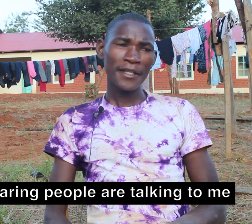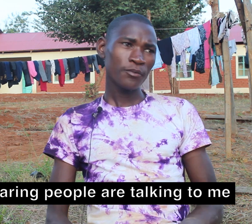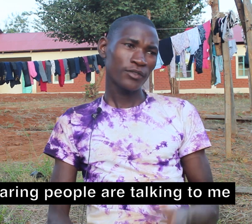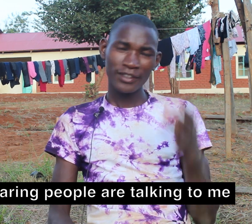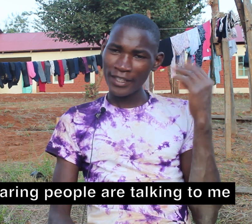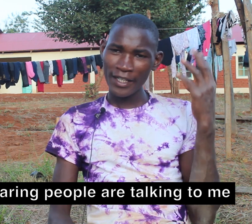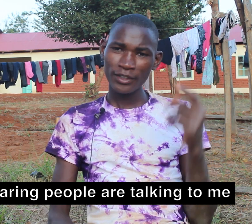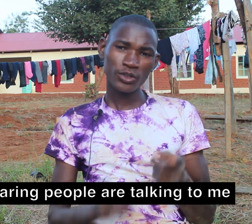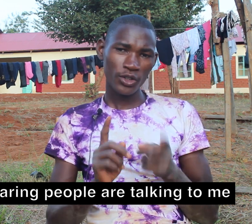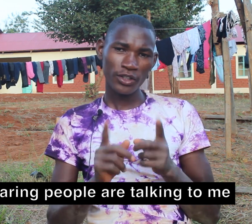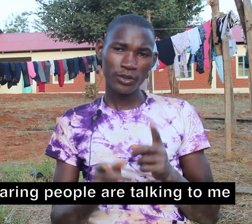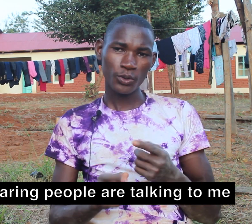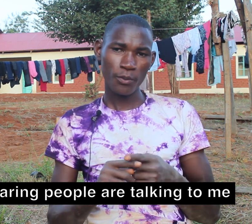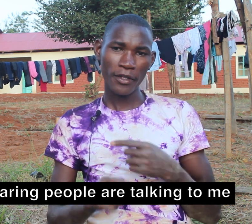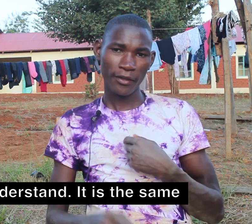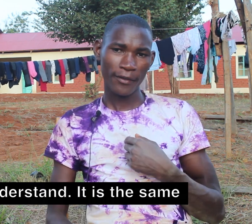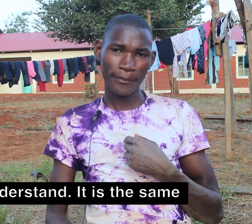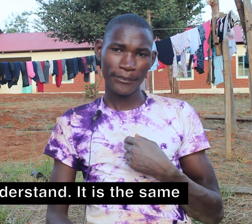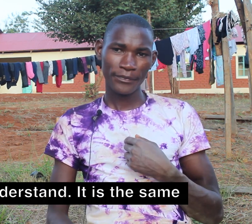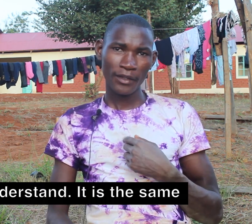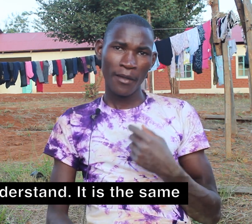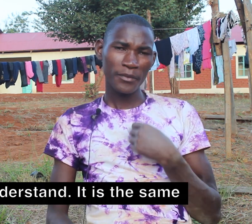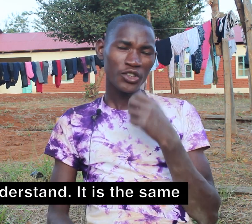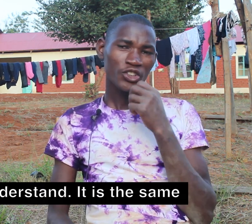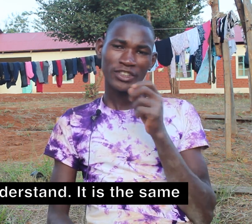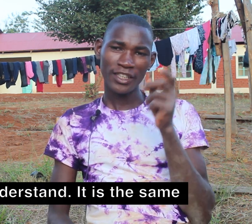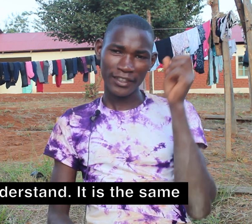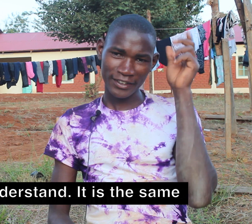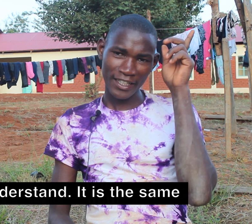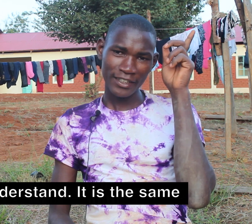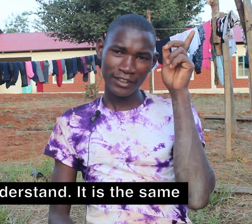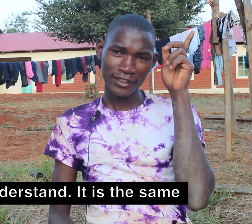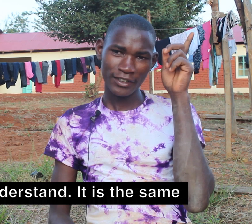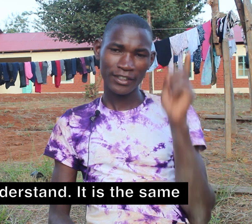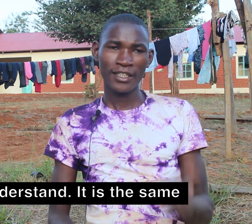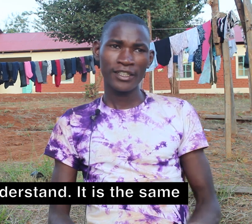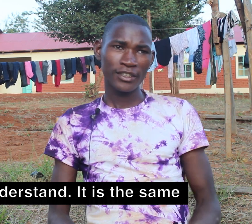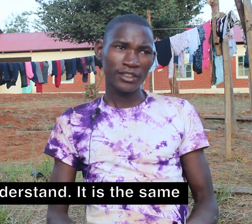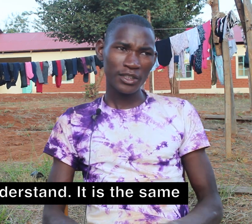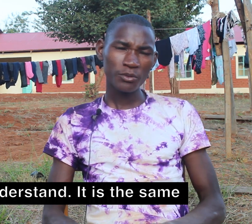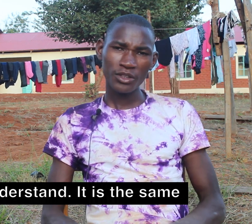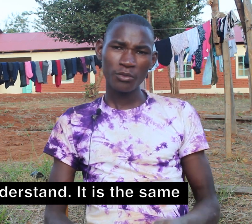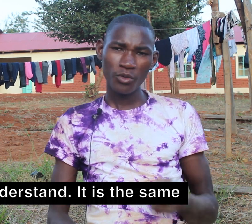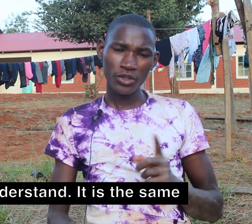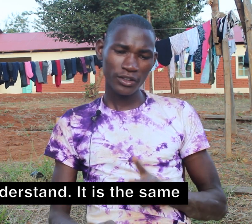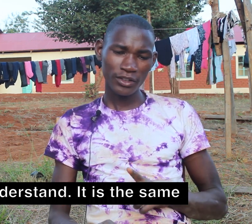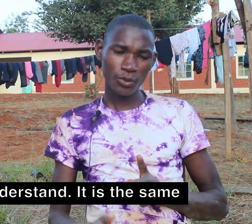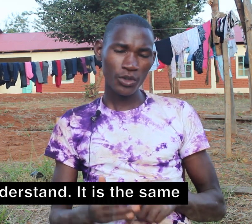time hearing talking to me not understand, same what